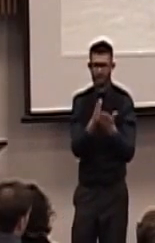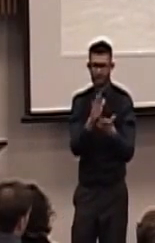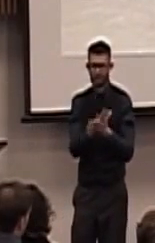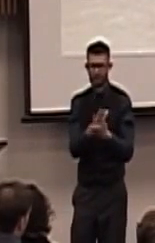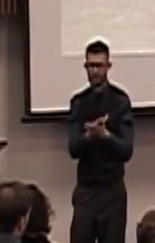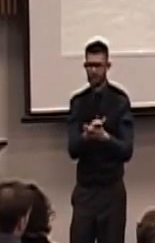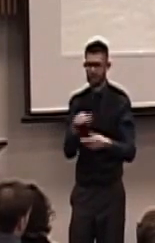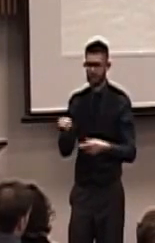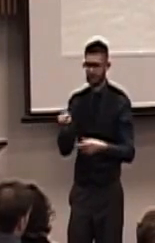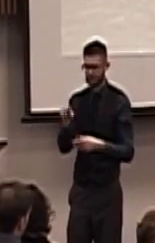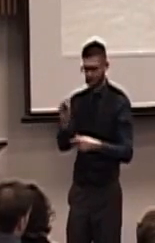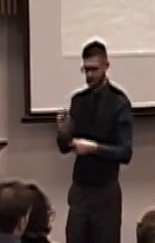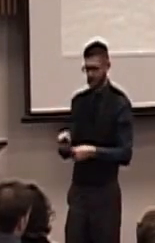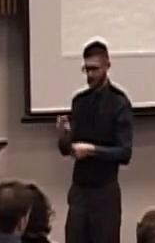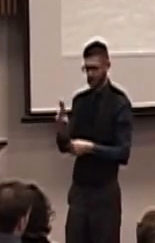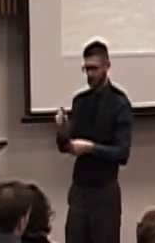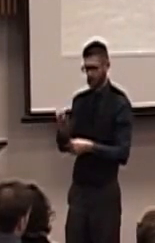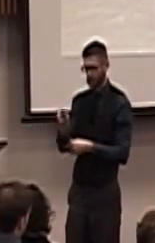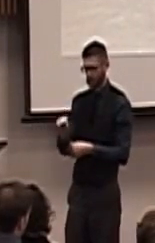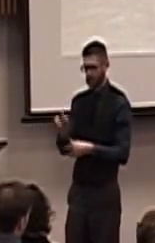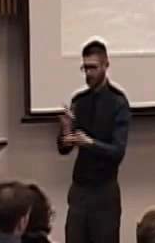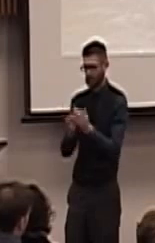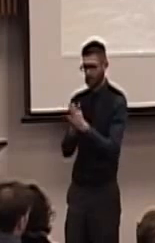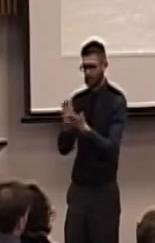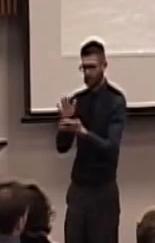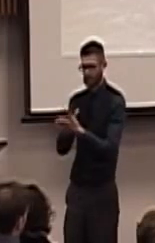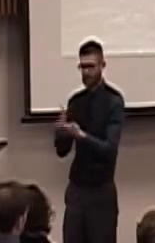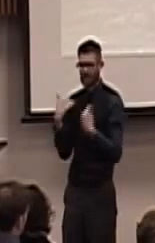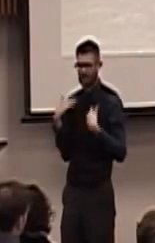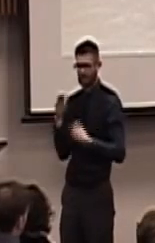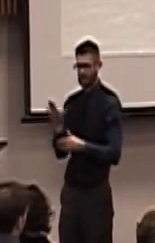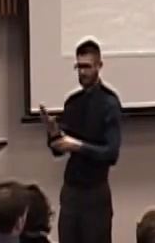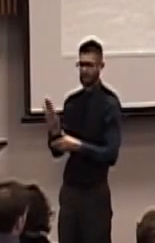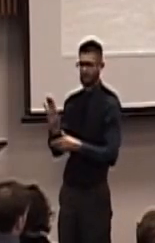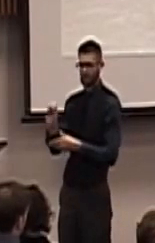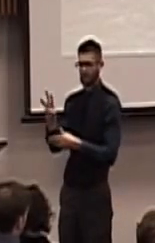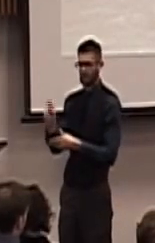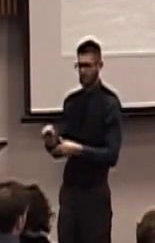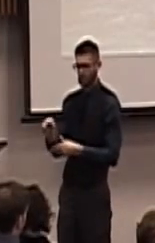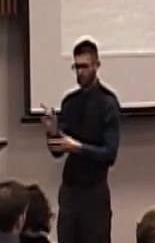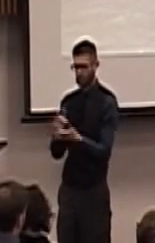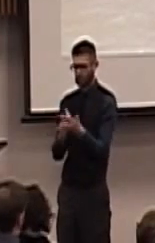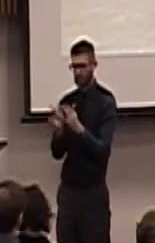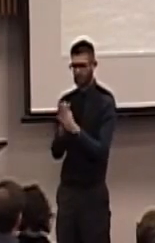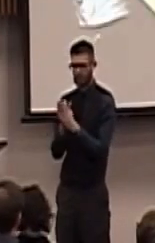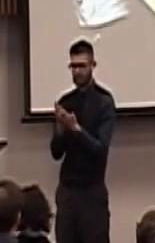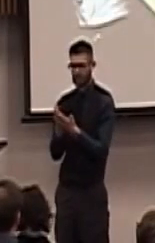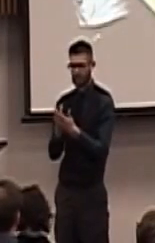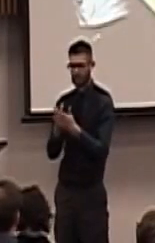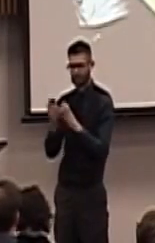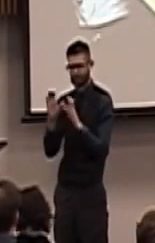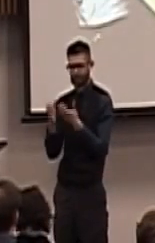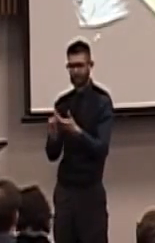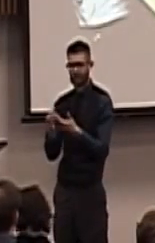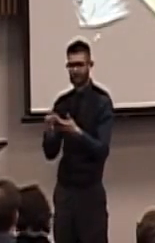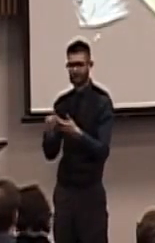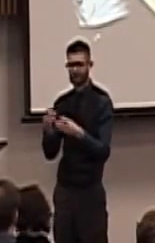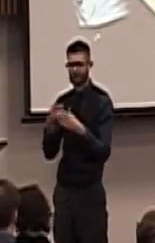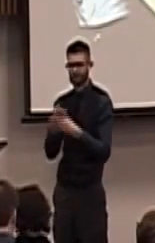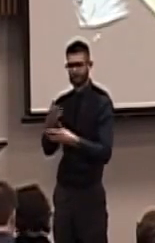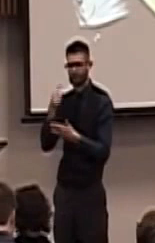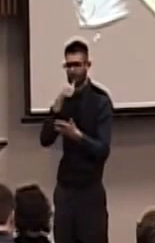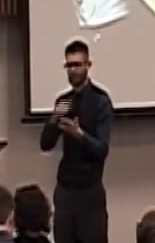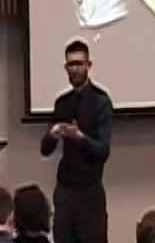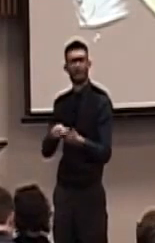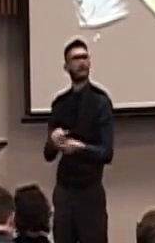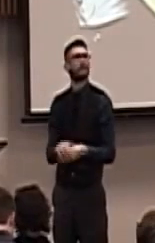Bible correspondence course that they hand deliver and so forth. So here's